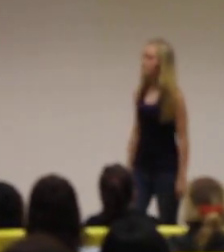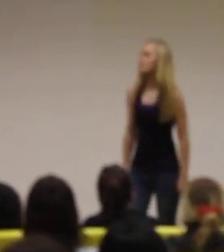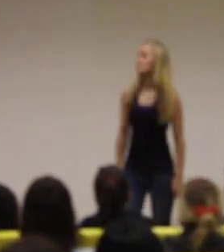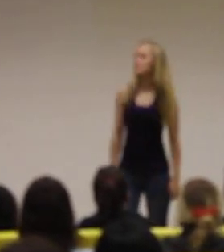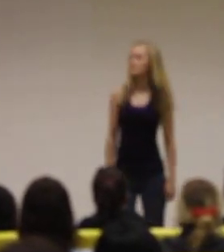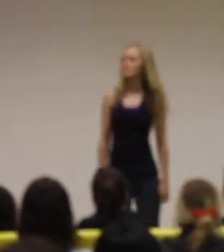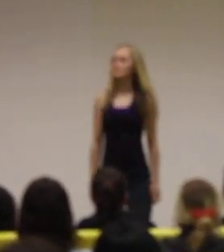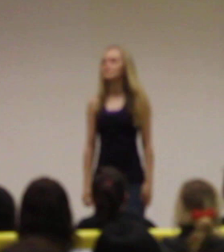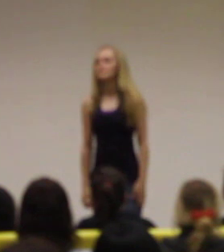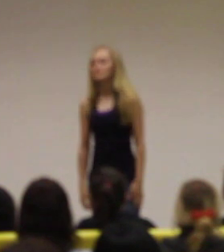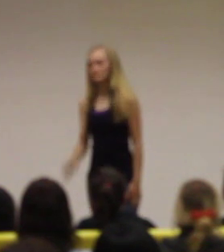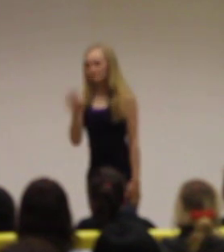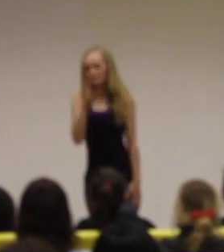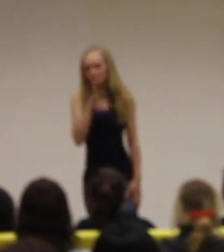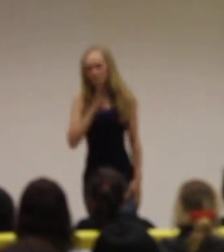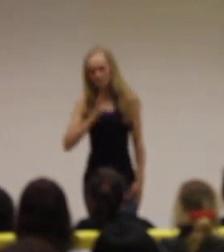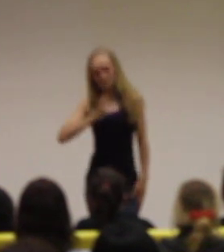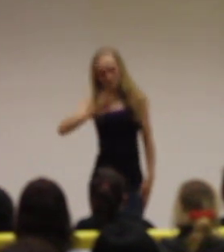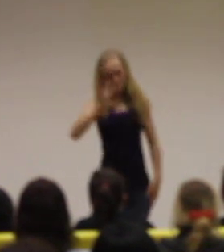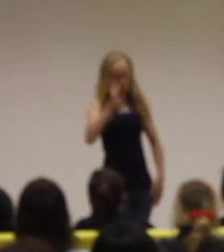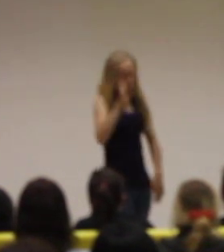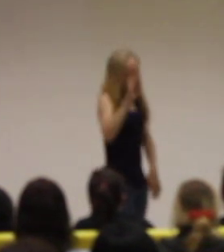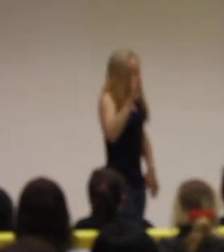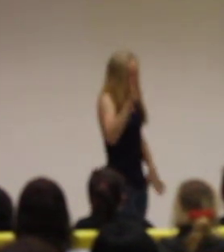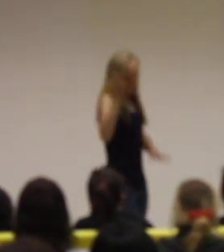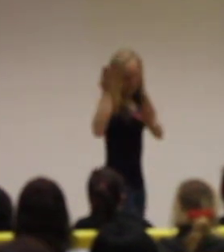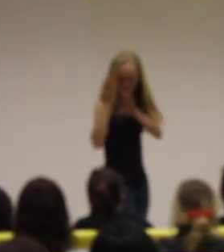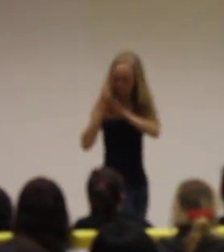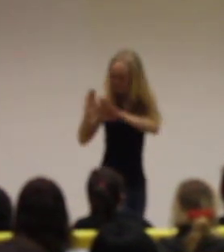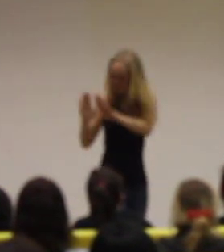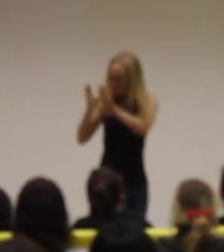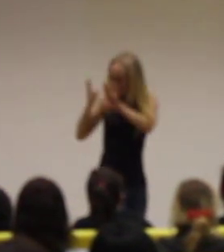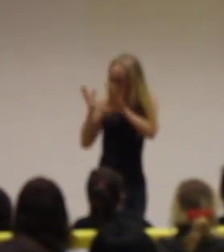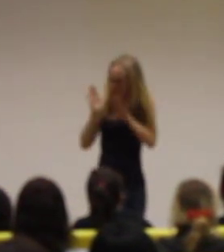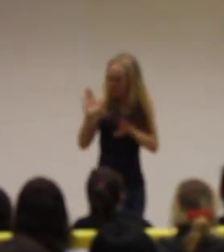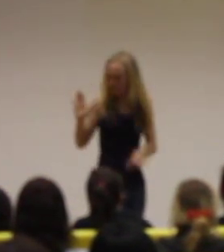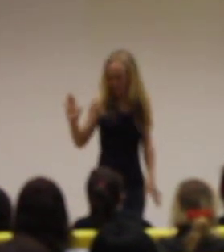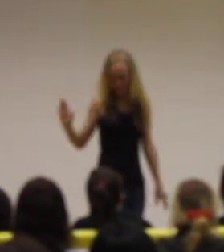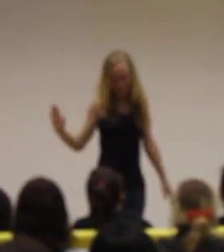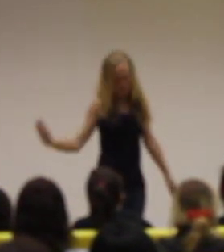For you so much, I'm back to the dark